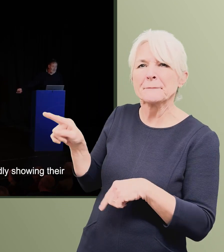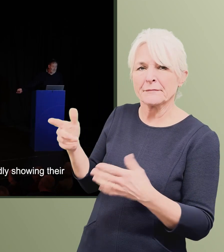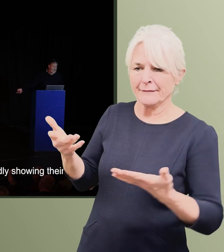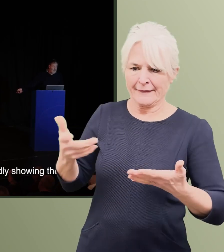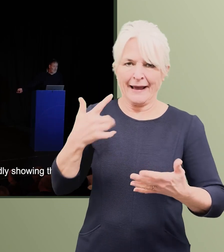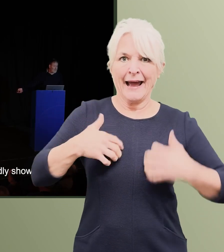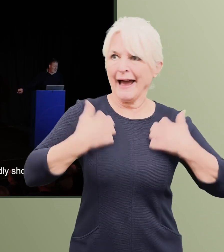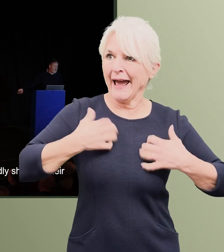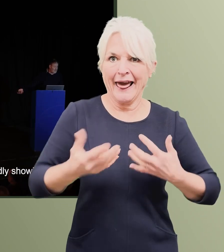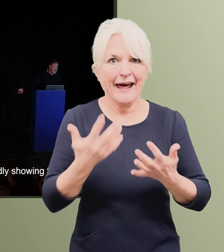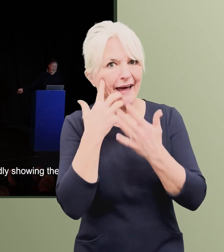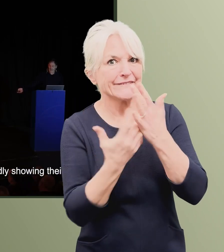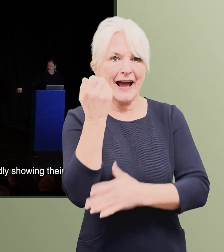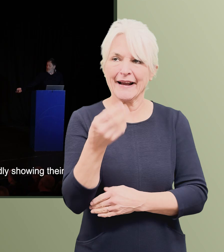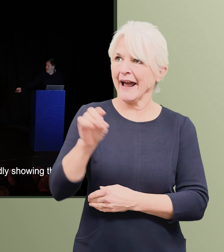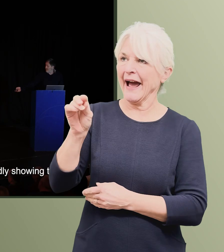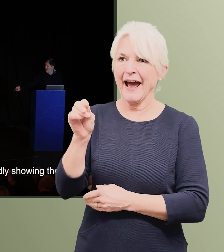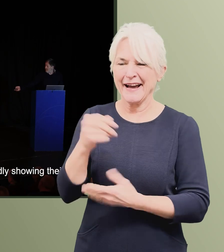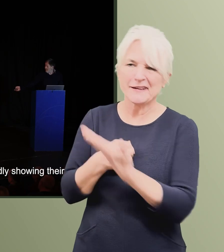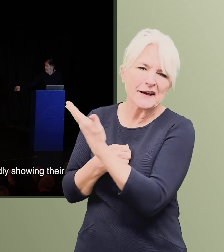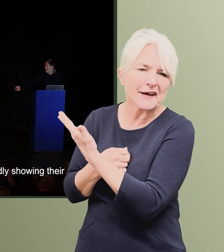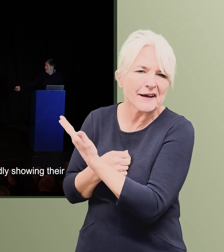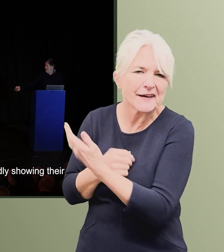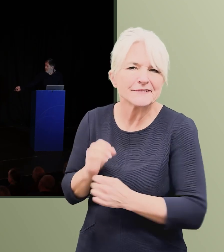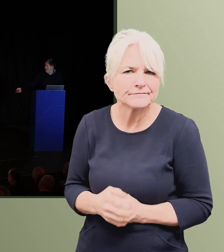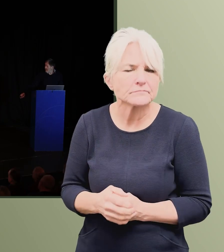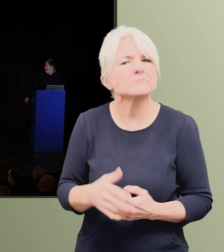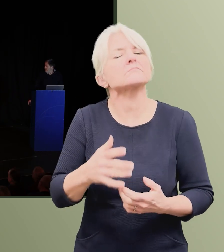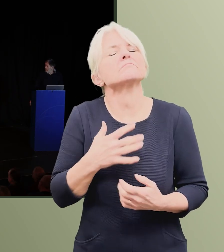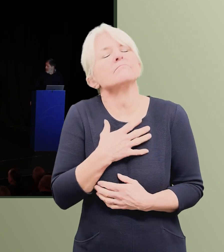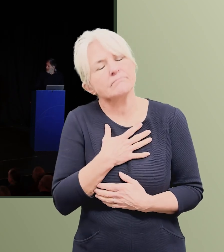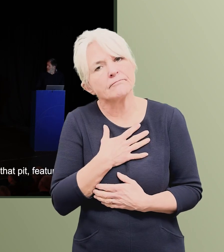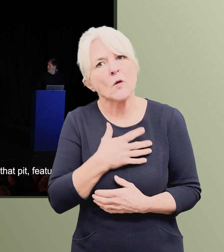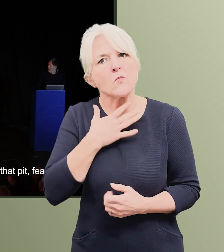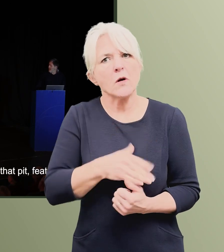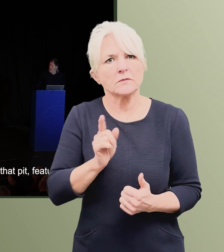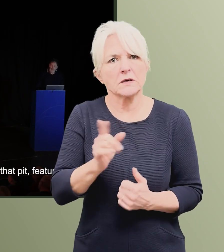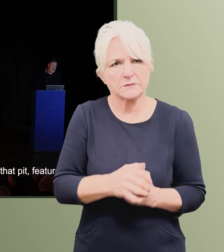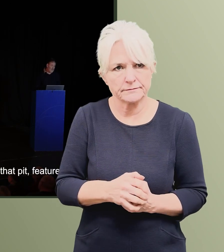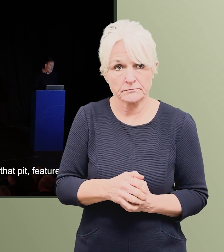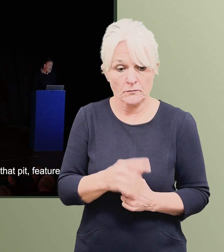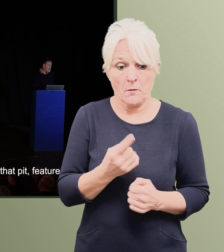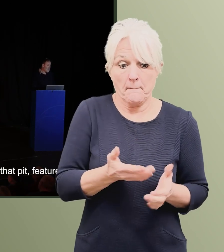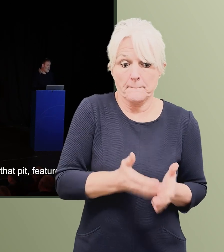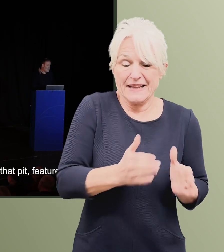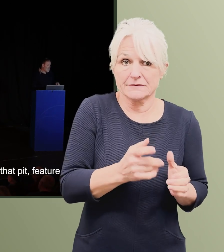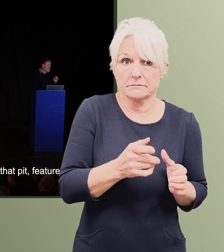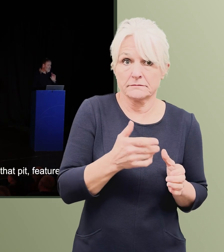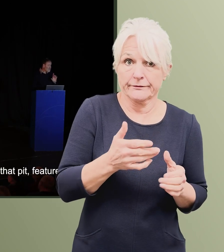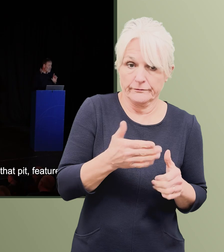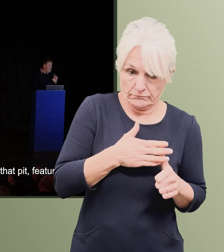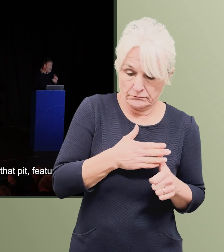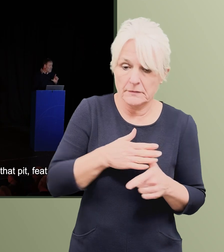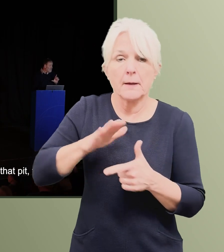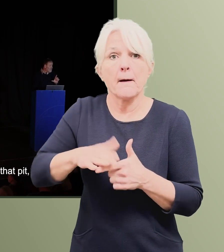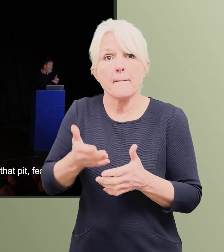American colleagues proudly showing their finds that they've excavated. The one thing I wanted to do was, when we